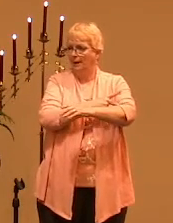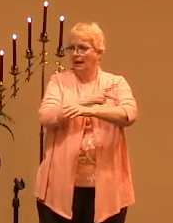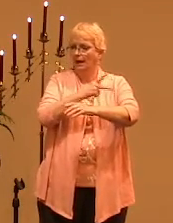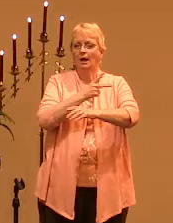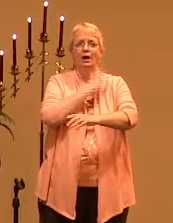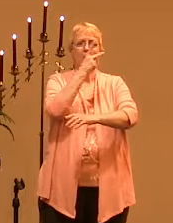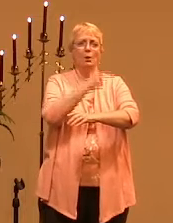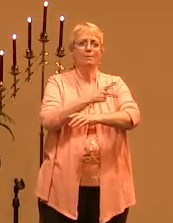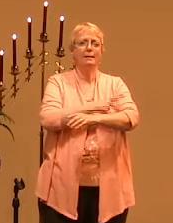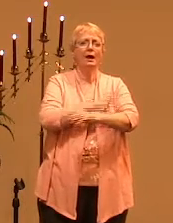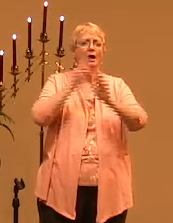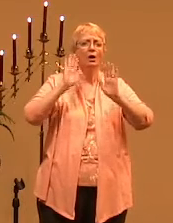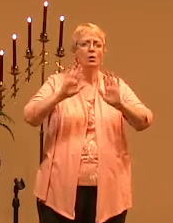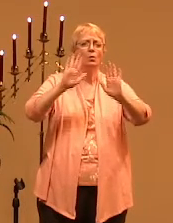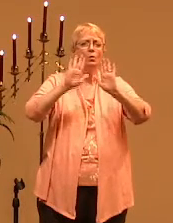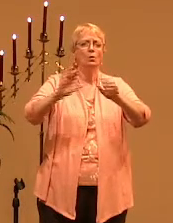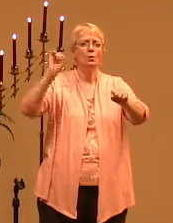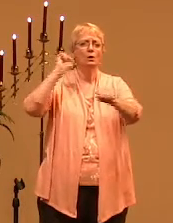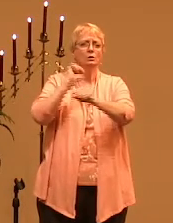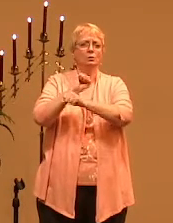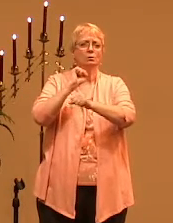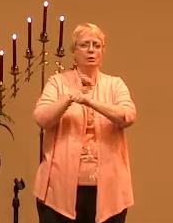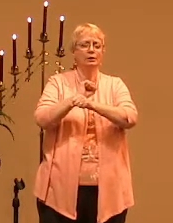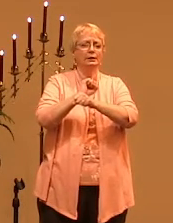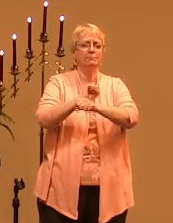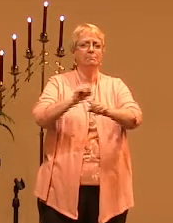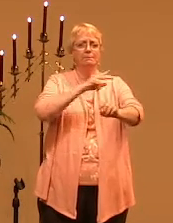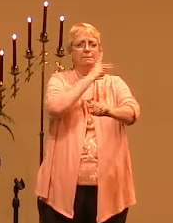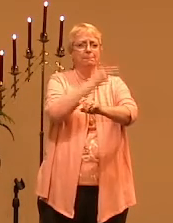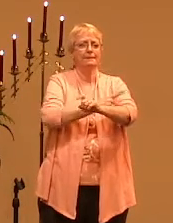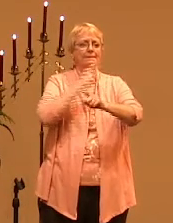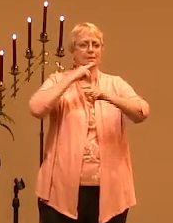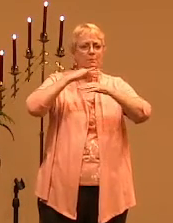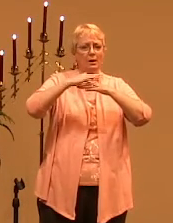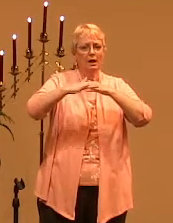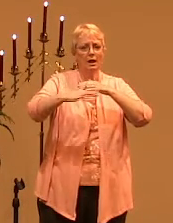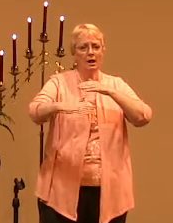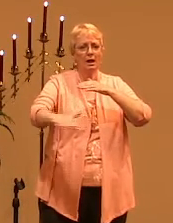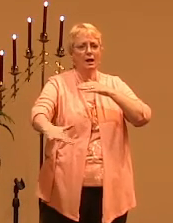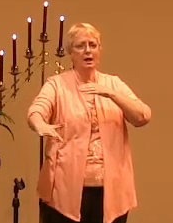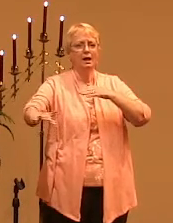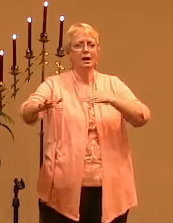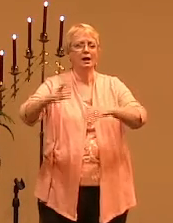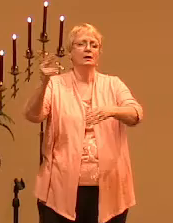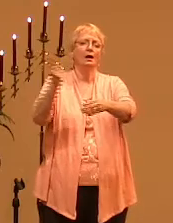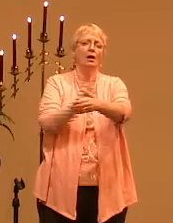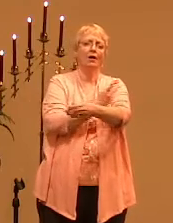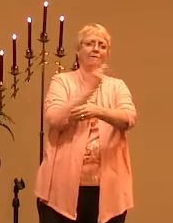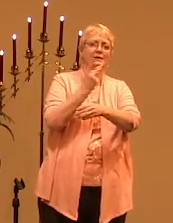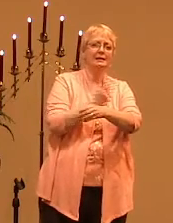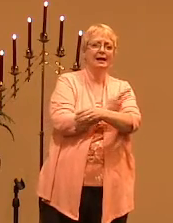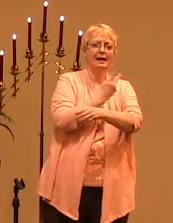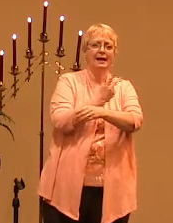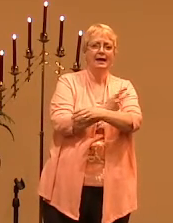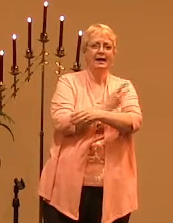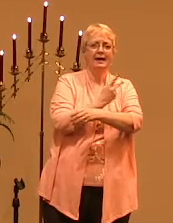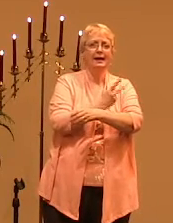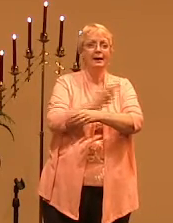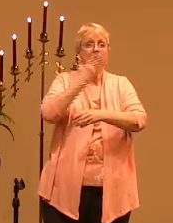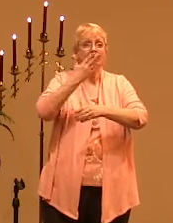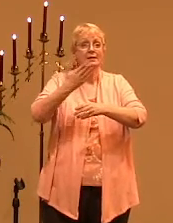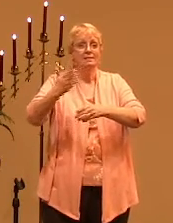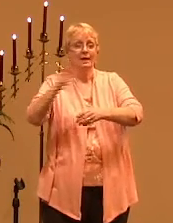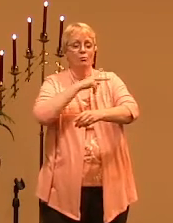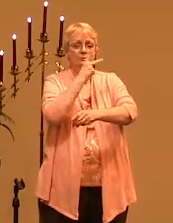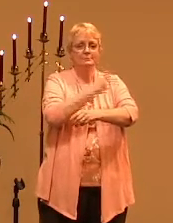is power, power, wonder-working power in the blood of the